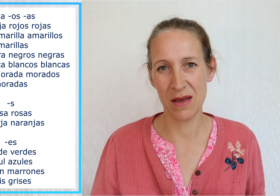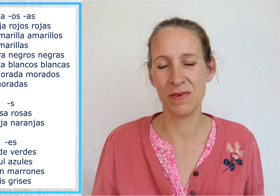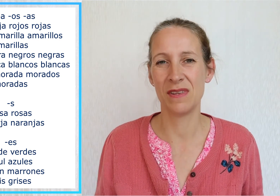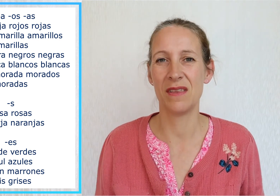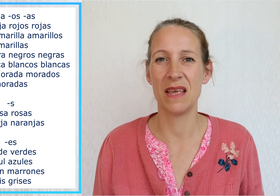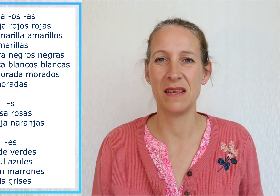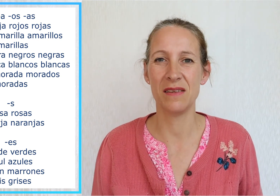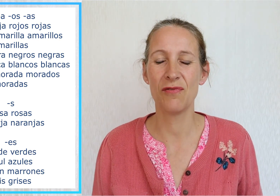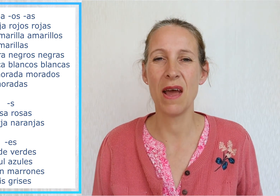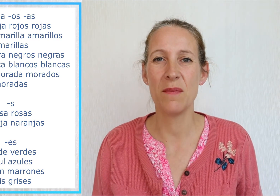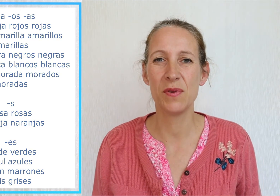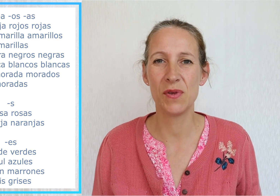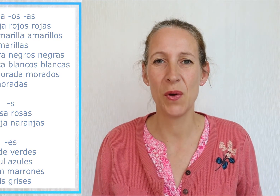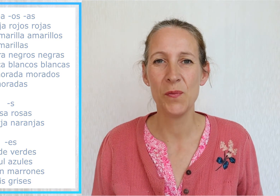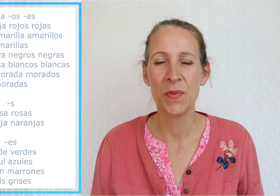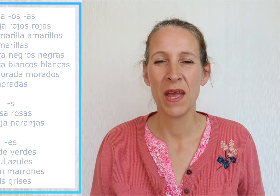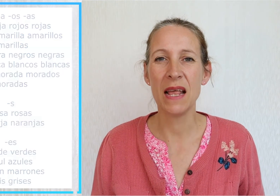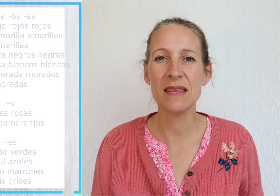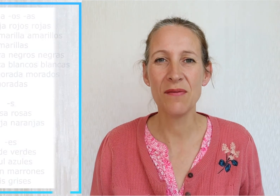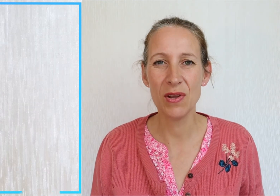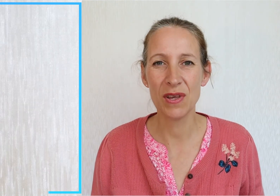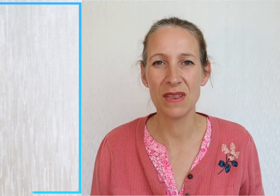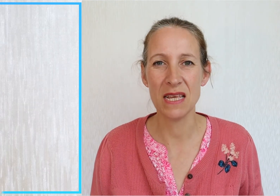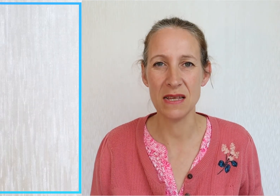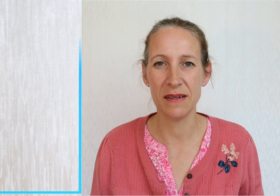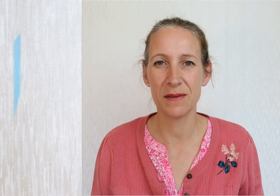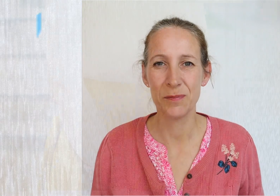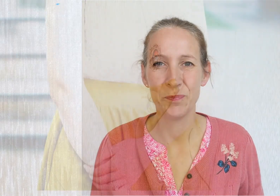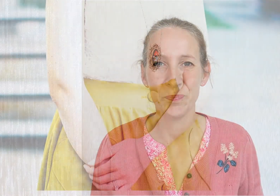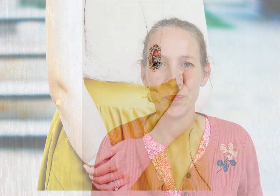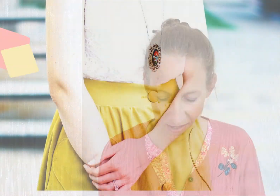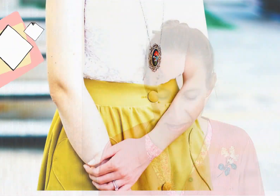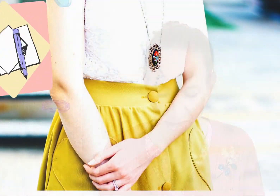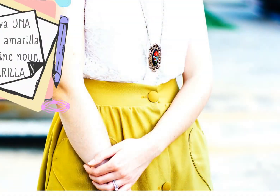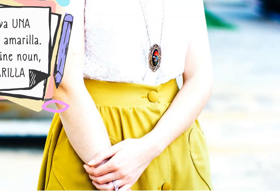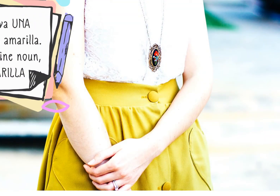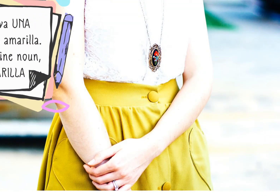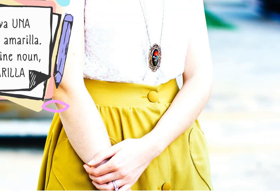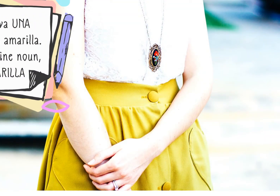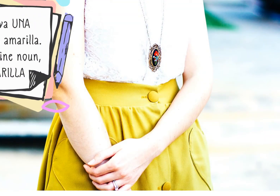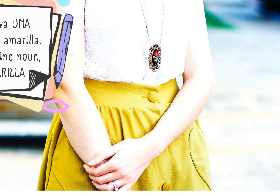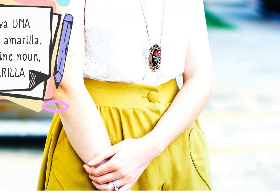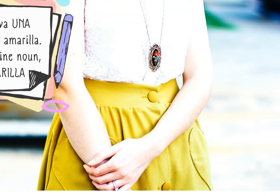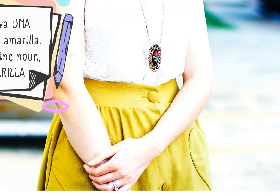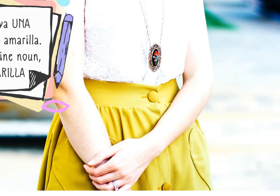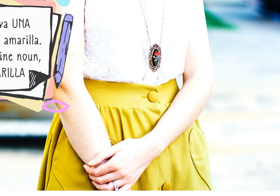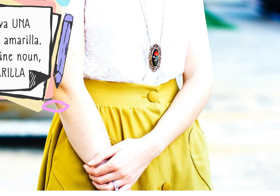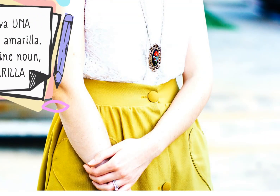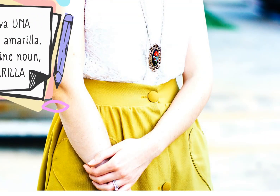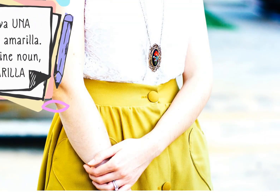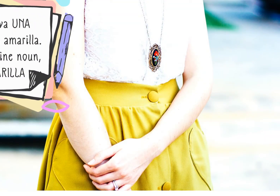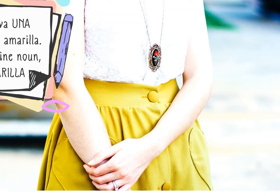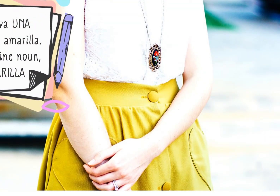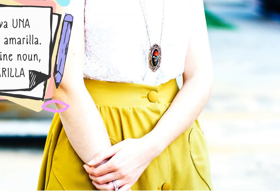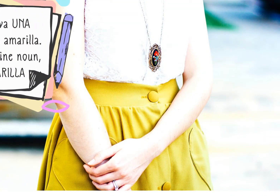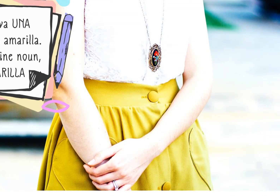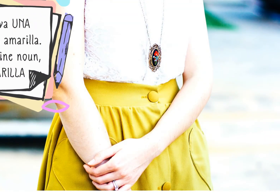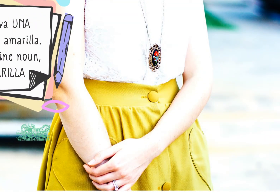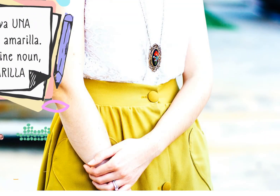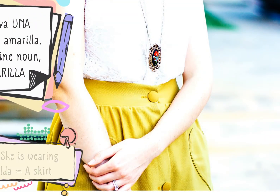nouns that they describe. So let's have a look at these. Lleva una falda amarilla.